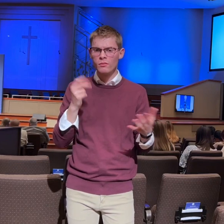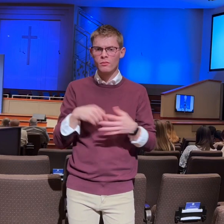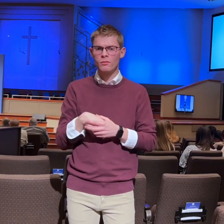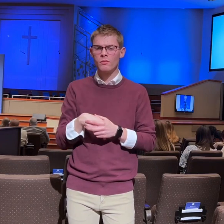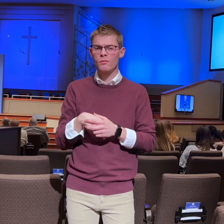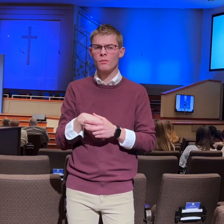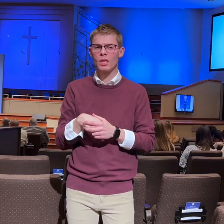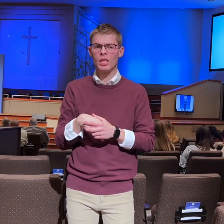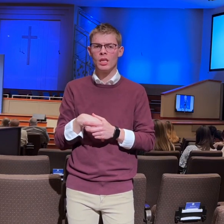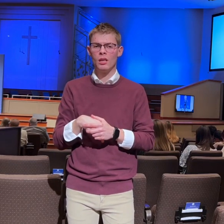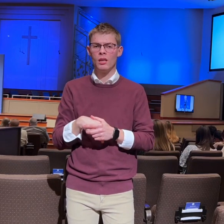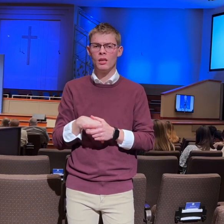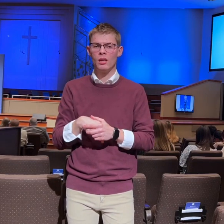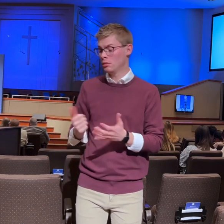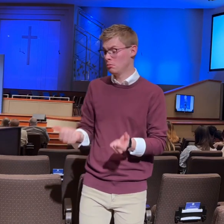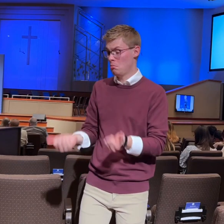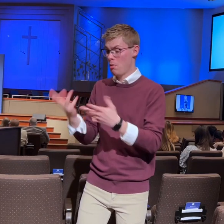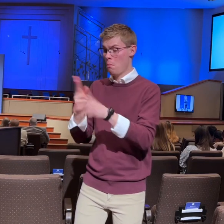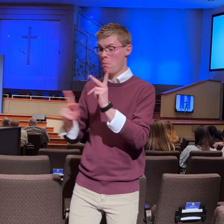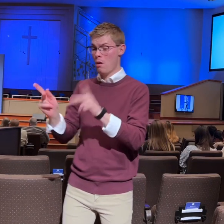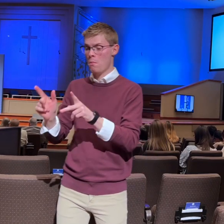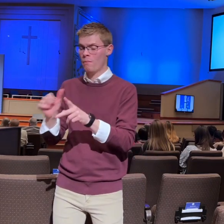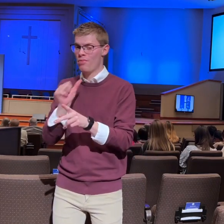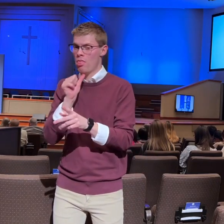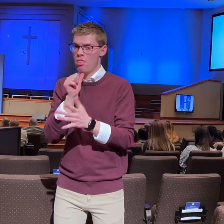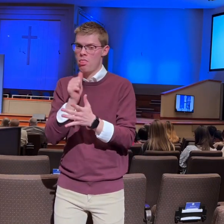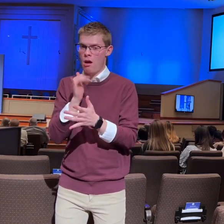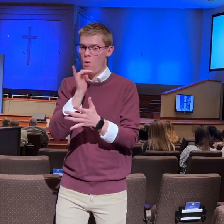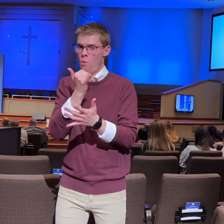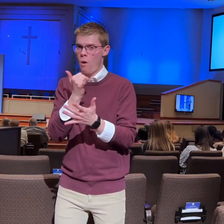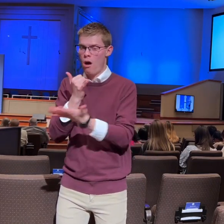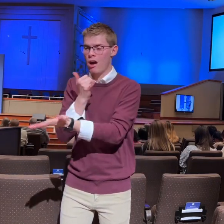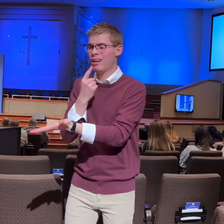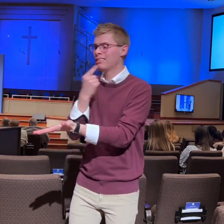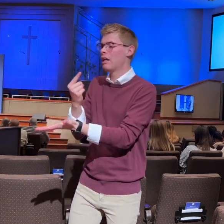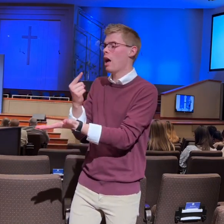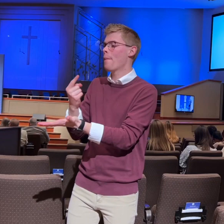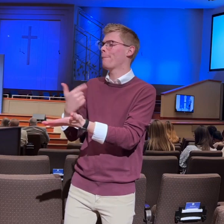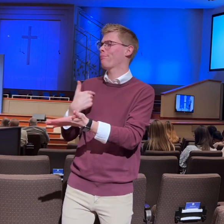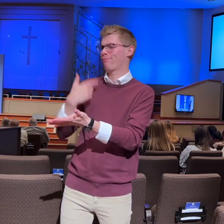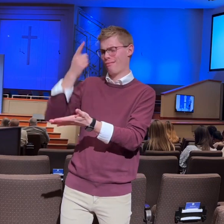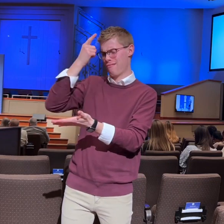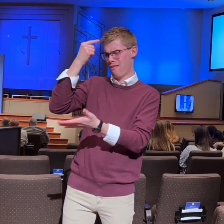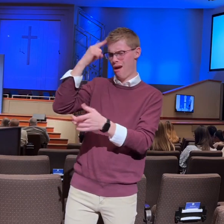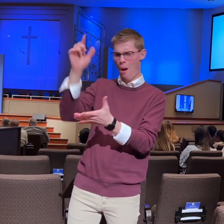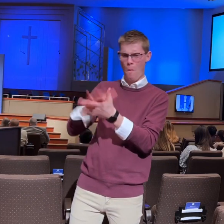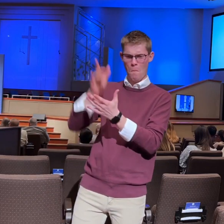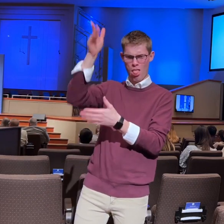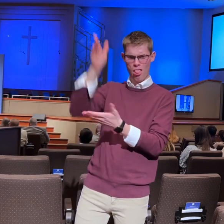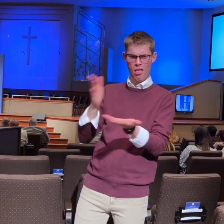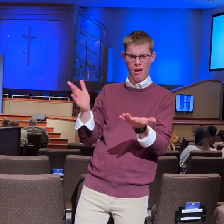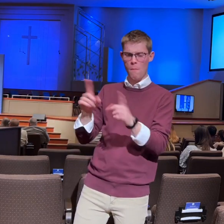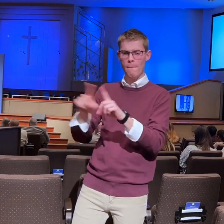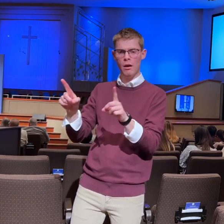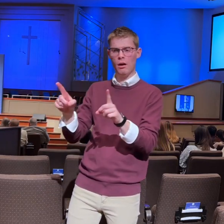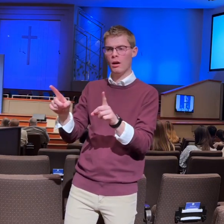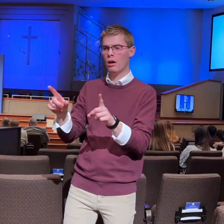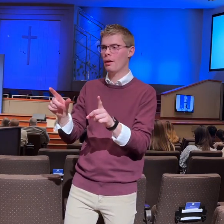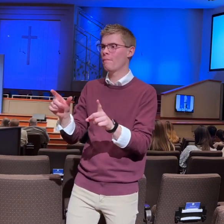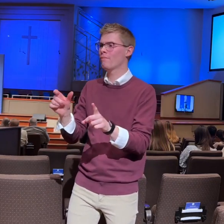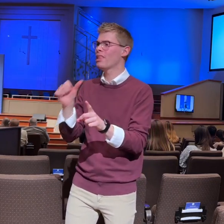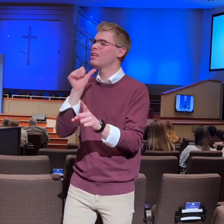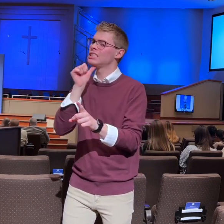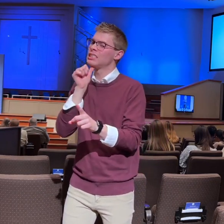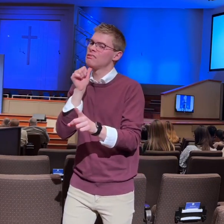cults always say, oh, we believe in God and by the way, they'll always say they believe in Jesus. Even as they are teaching